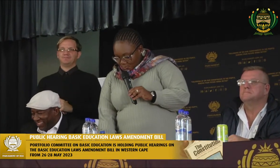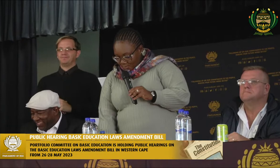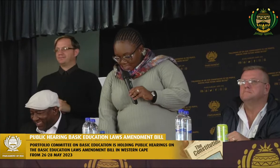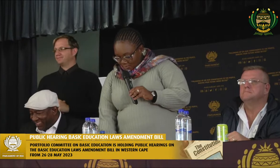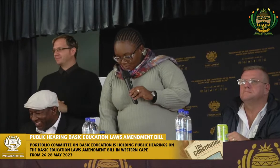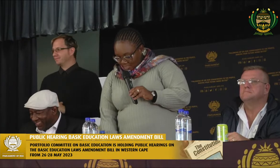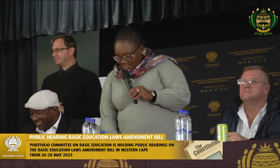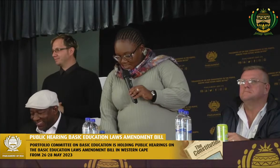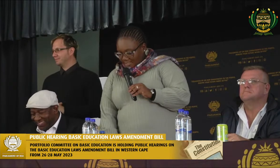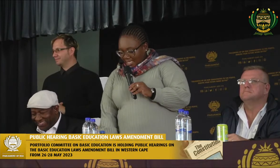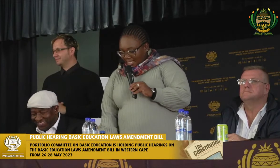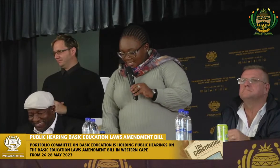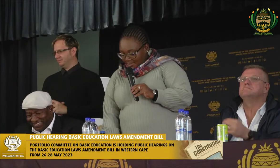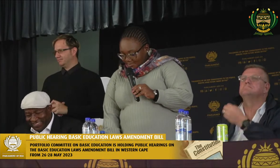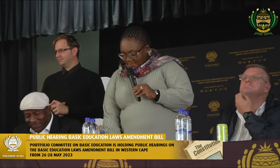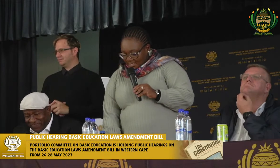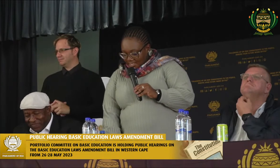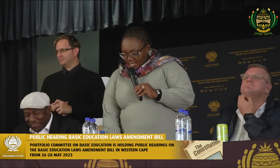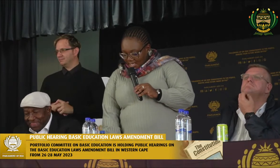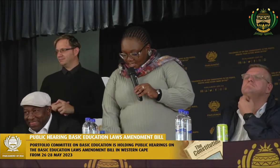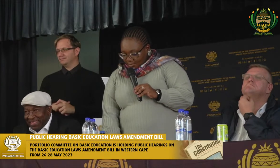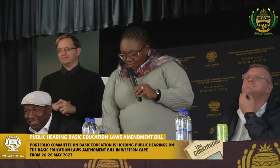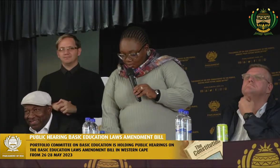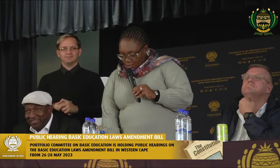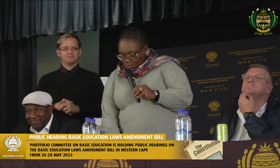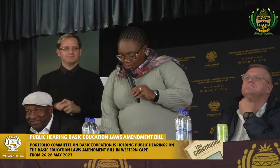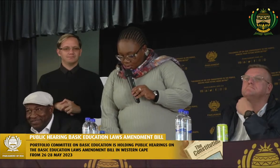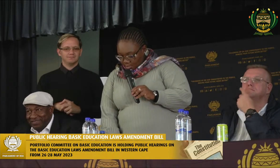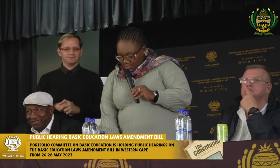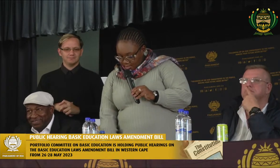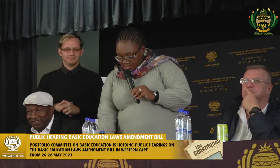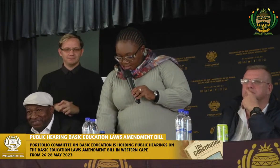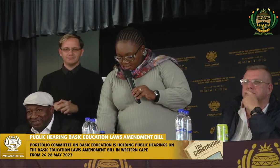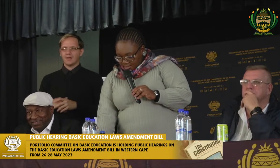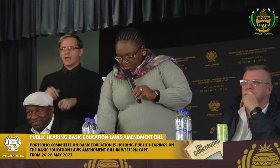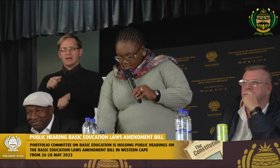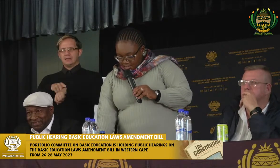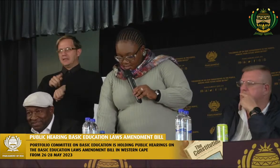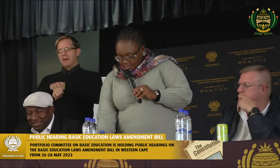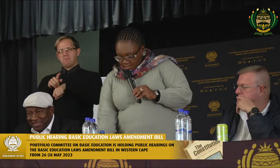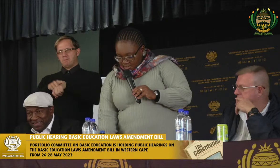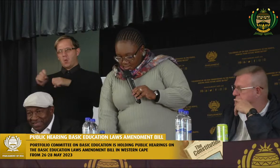Now, without wasting time, I'm gonna call